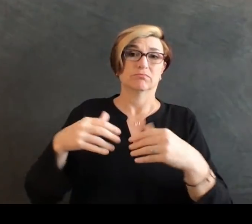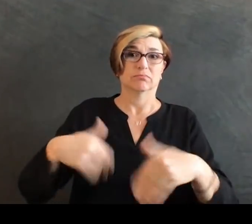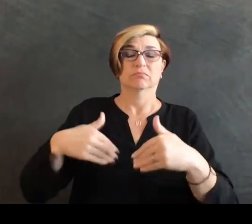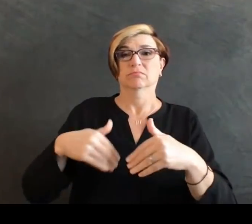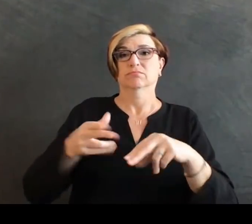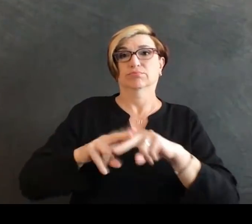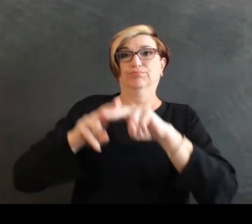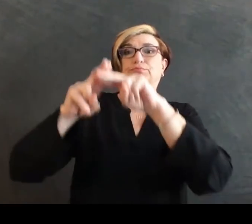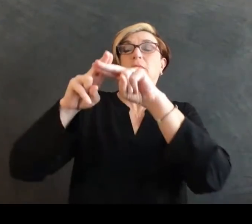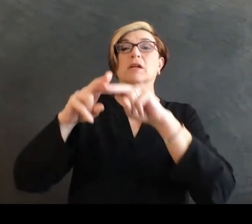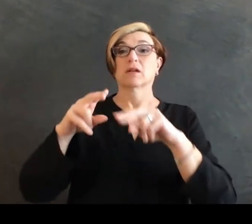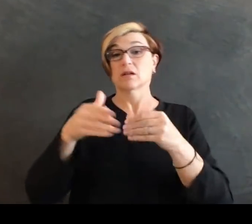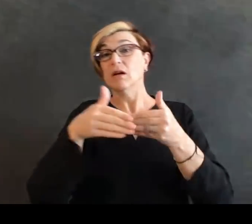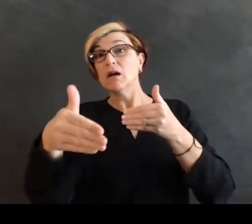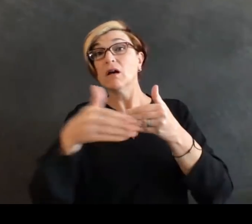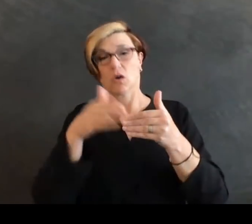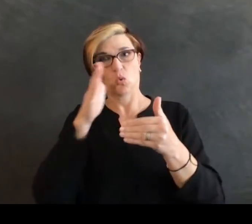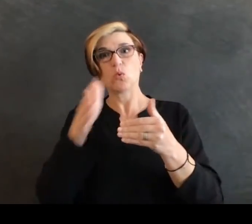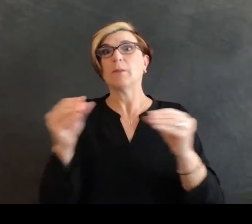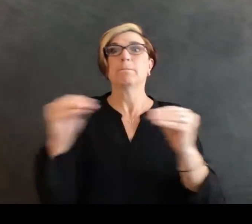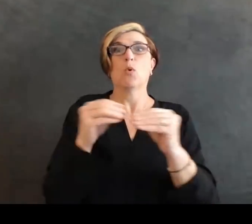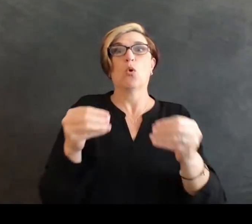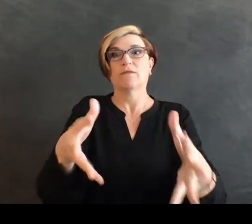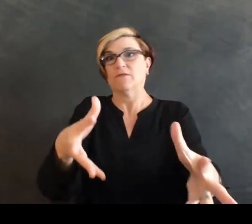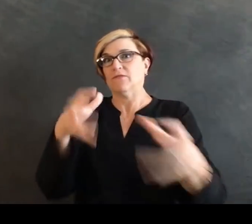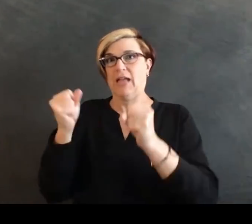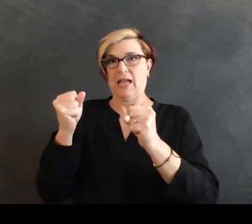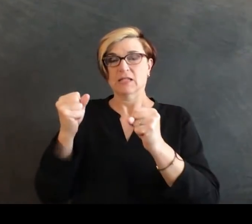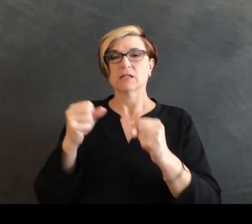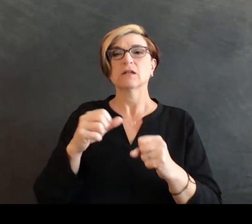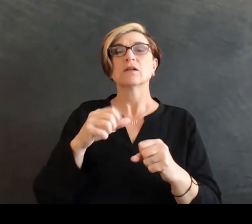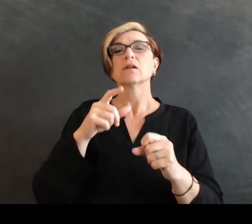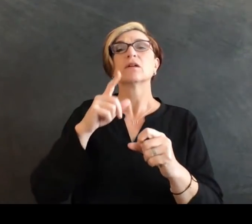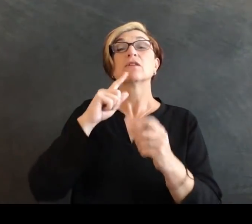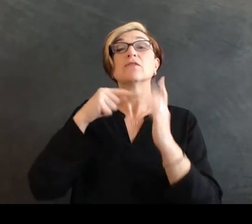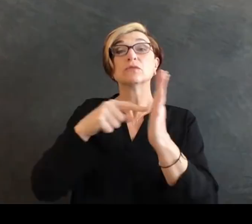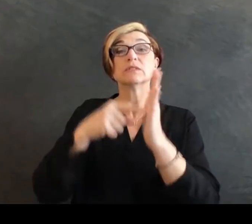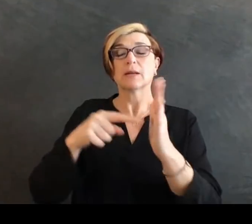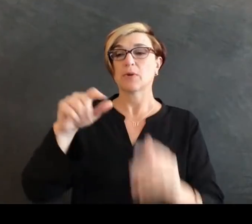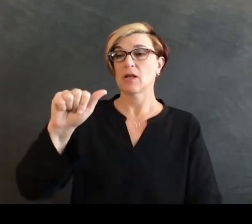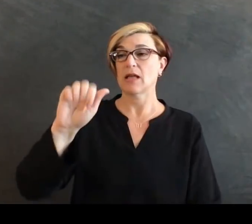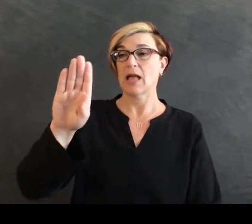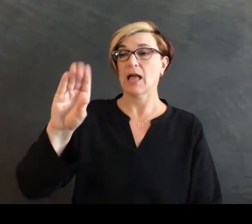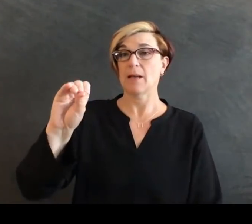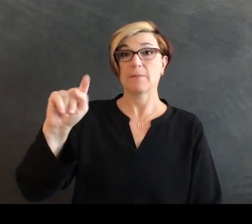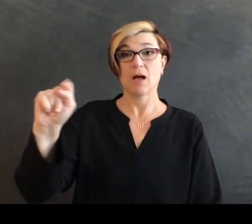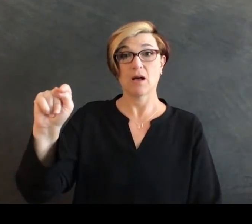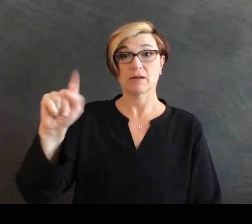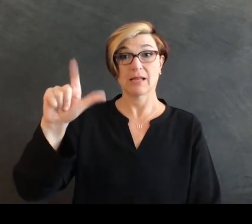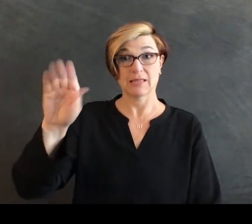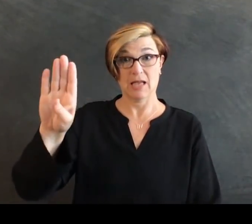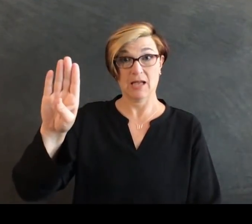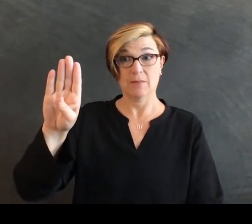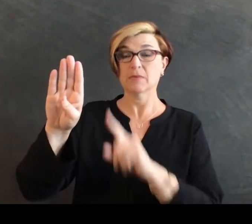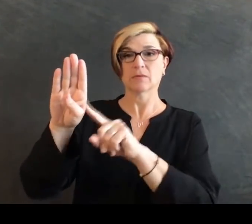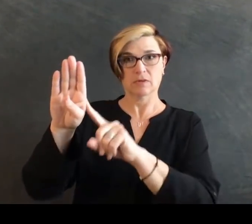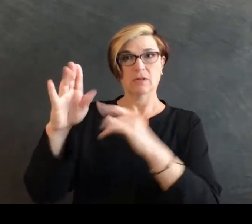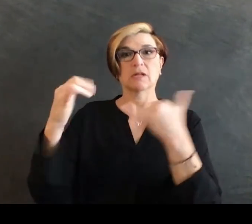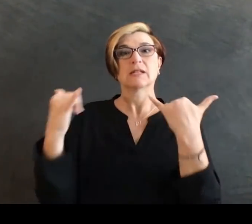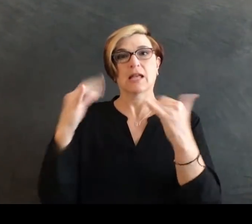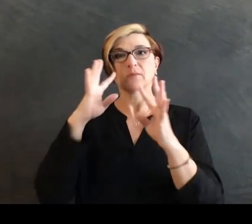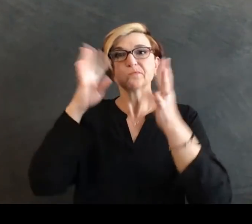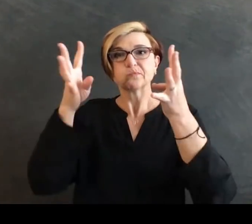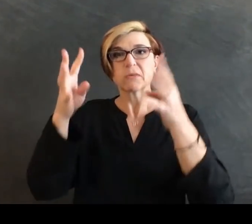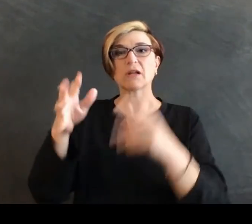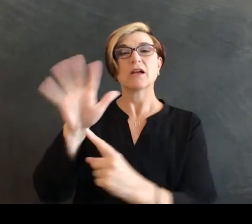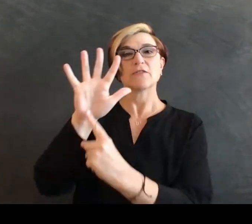Abbott Labs, which is right here, and that's a 5-minute test, highly accurate. And I maybe